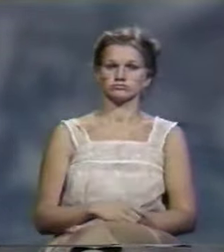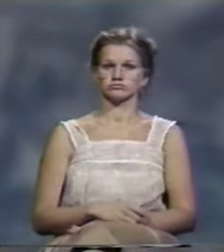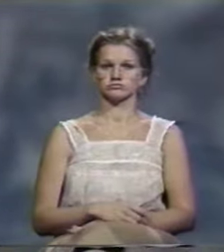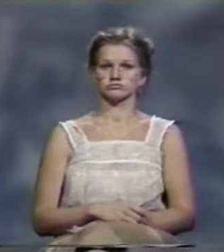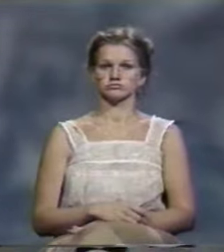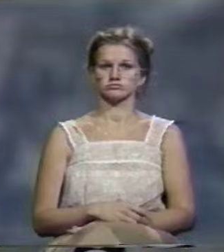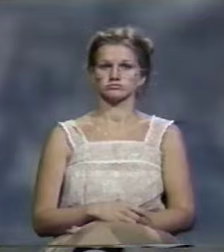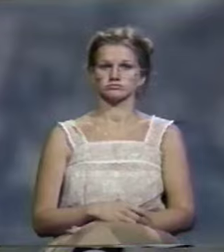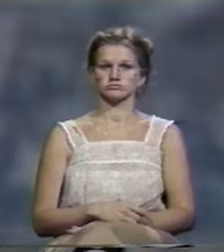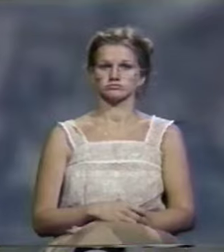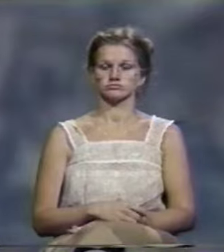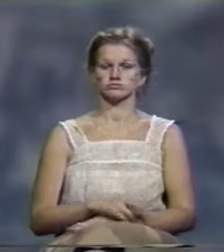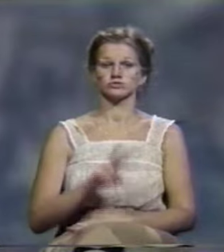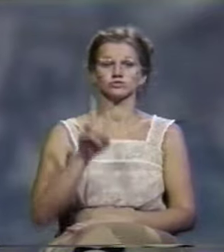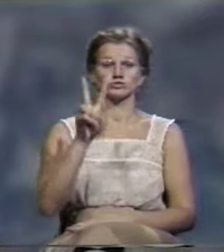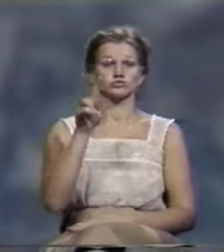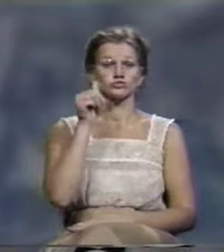Two girls walking along.